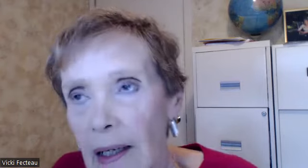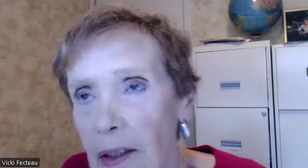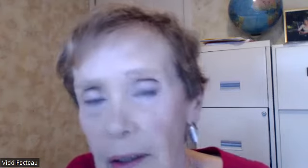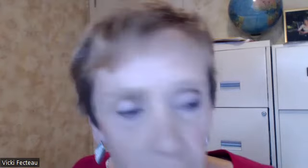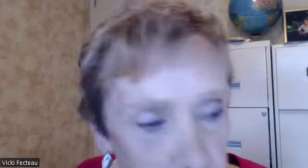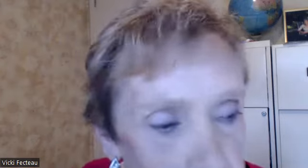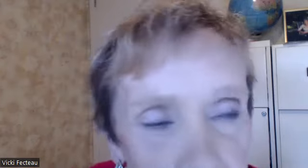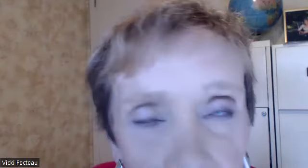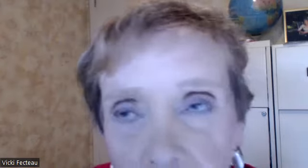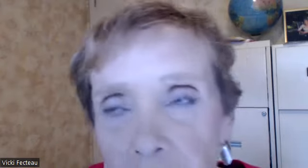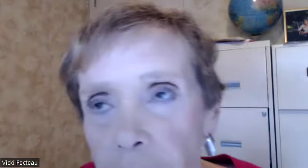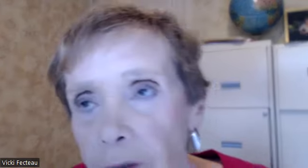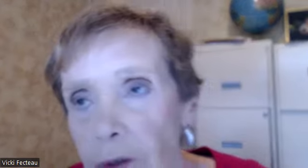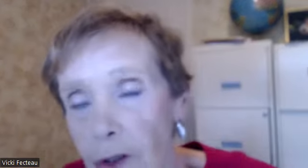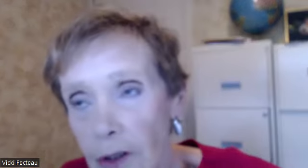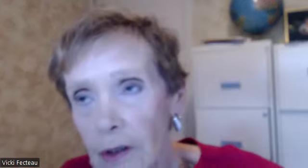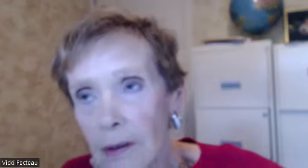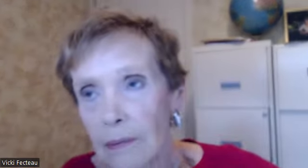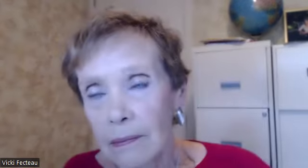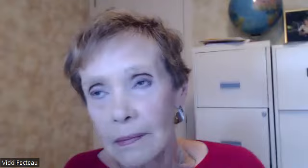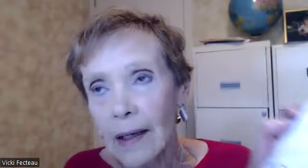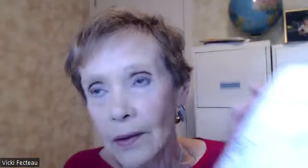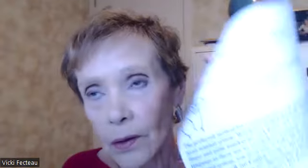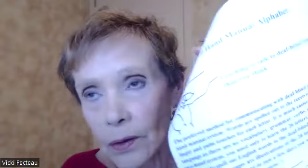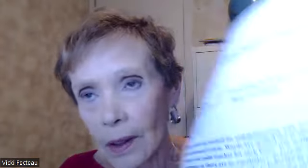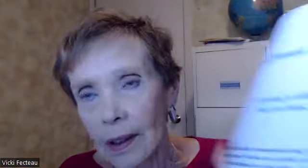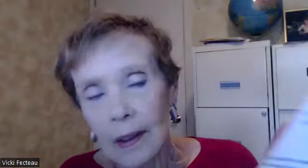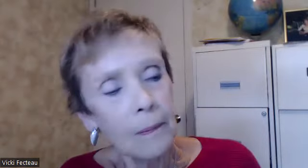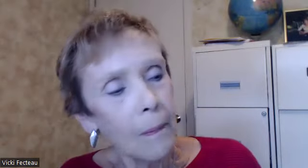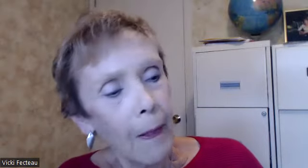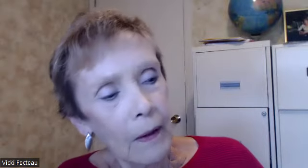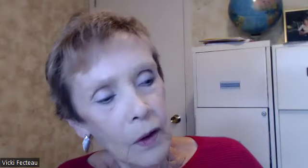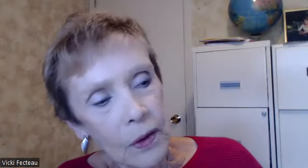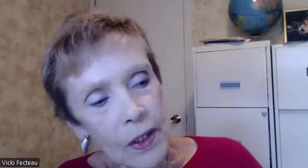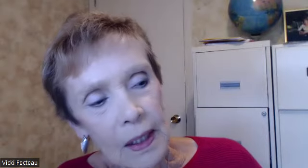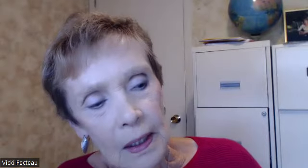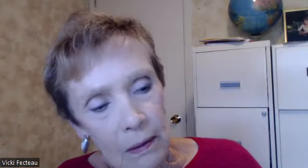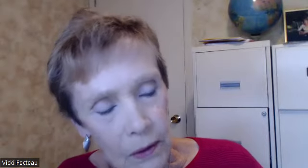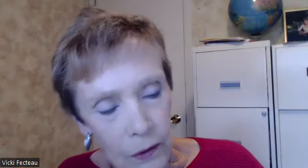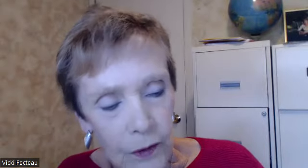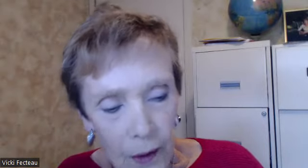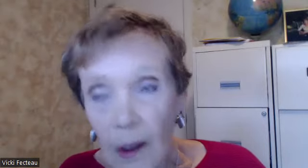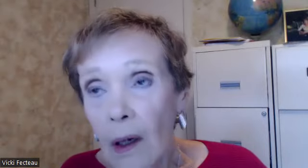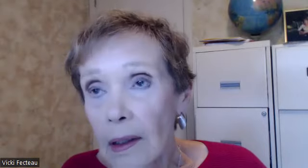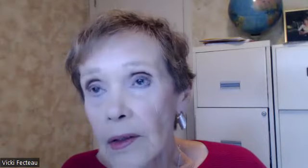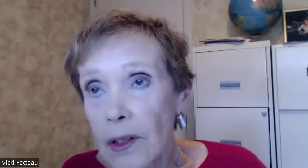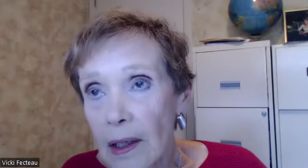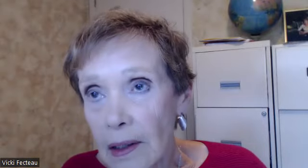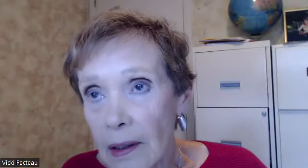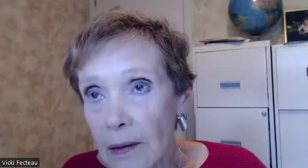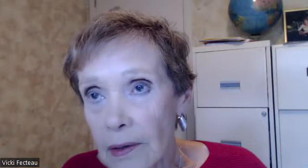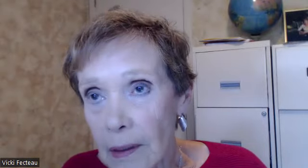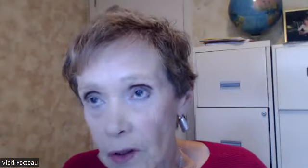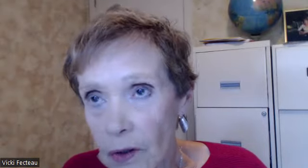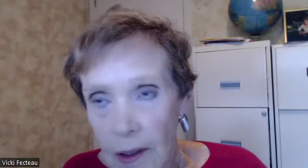entire alphabet. And if you use your handout, you can follow along as I demonstrate